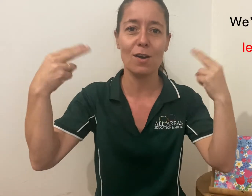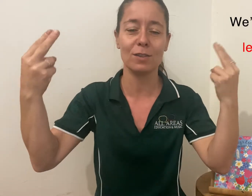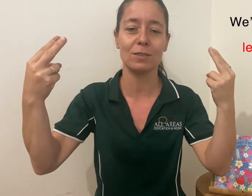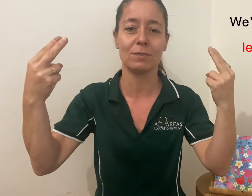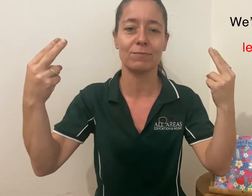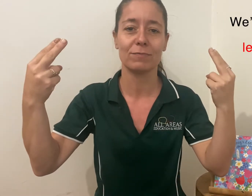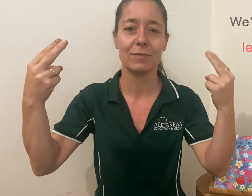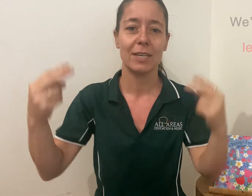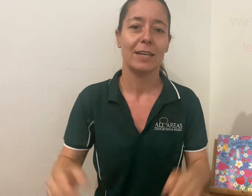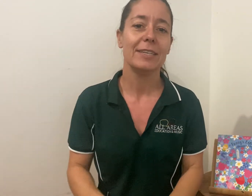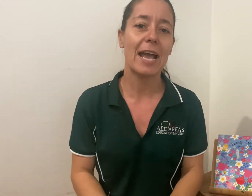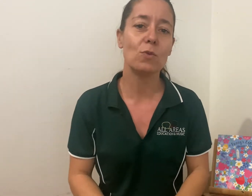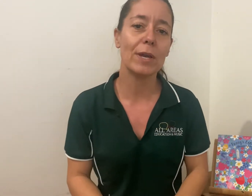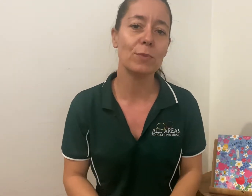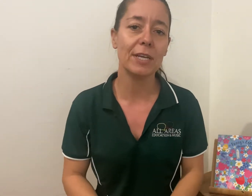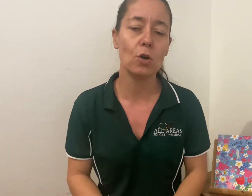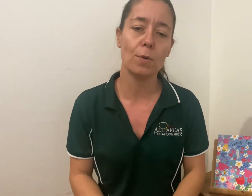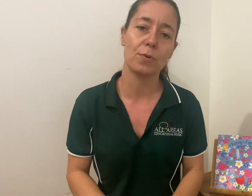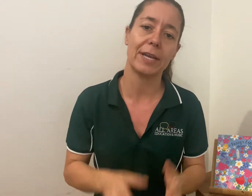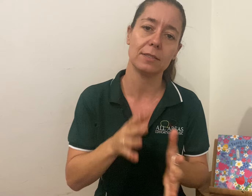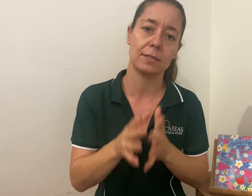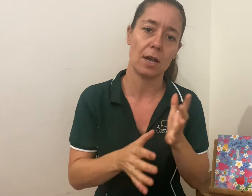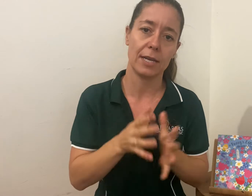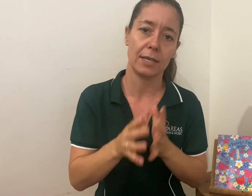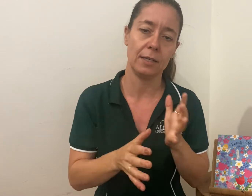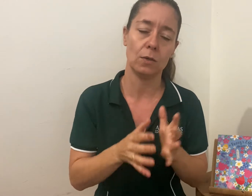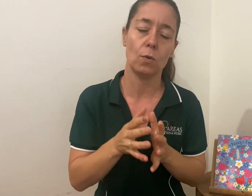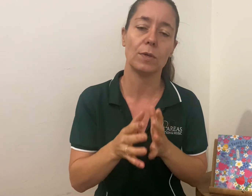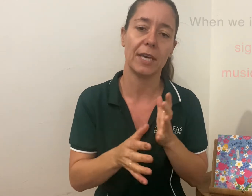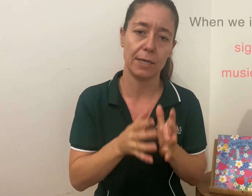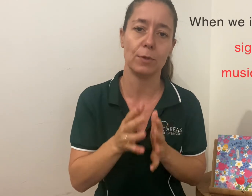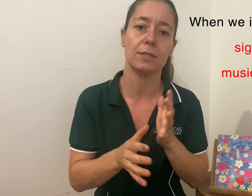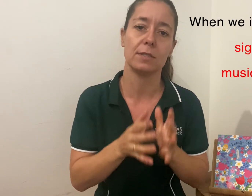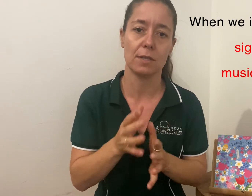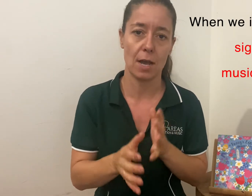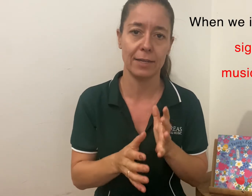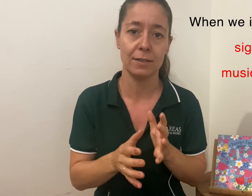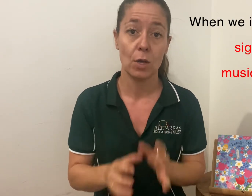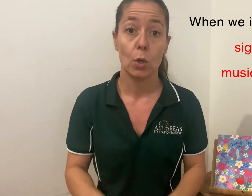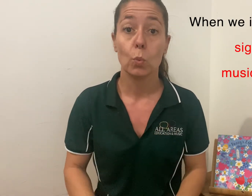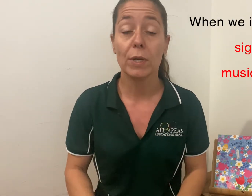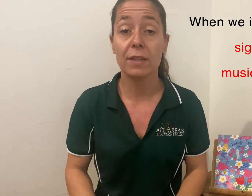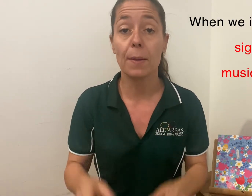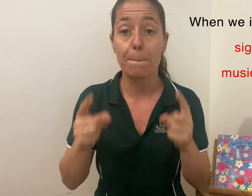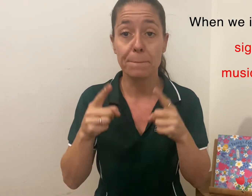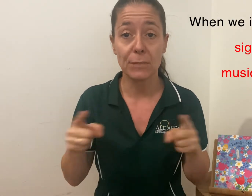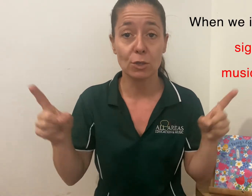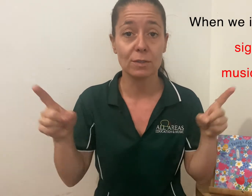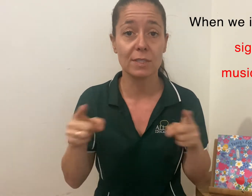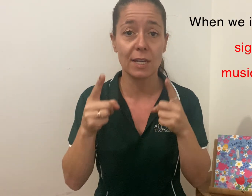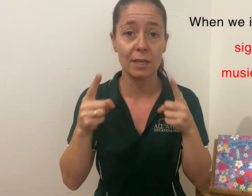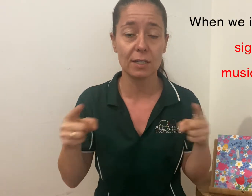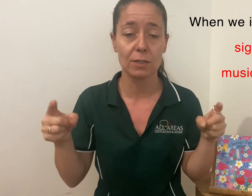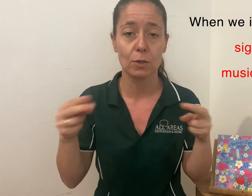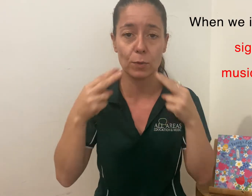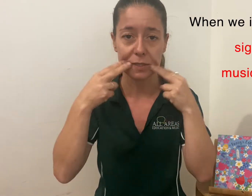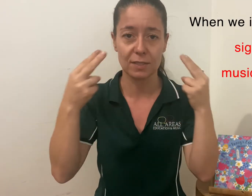song. Now, when we incorporate signing or keyword sign with music or with a